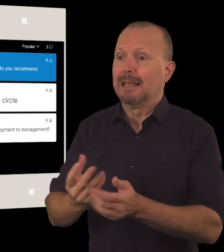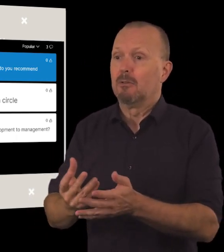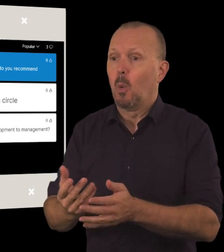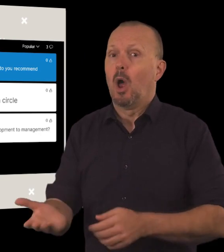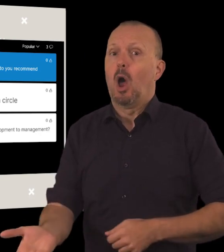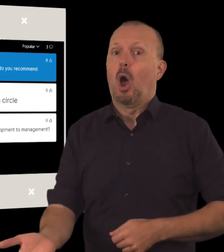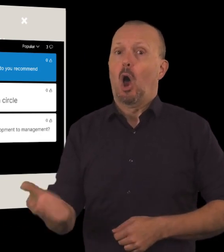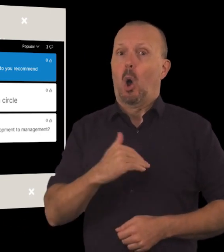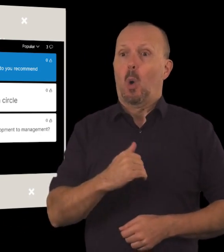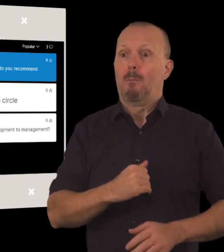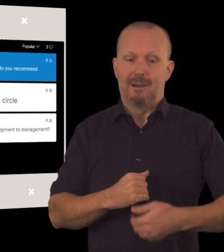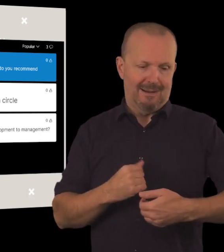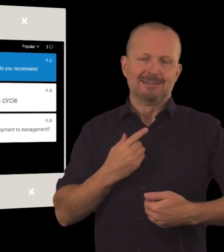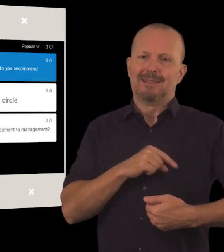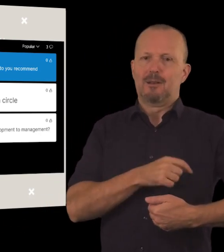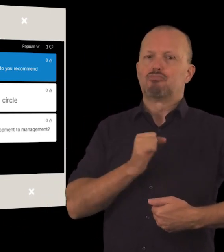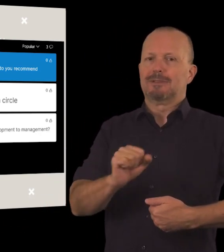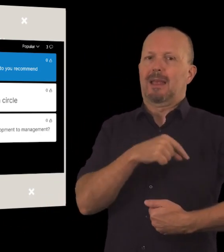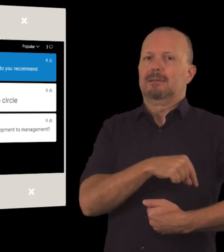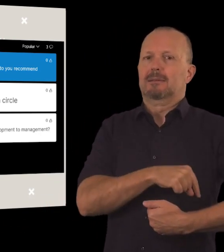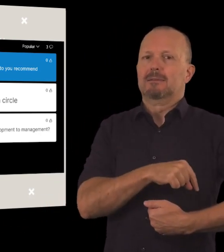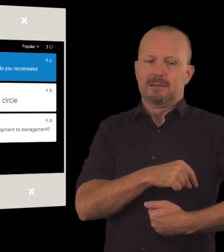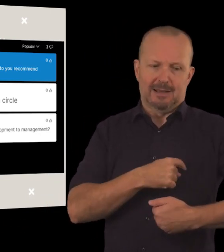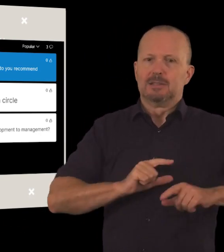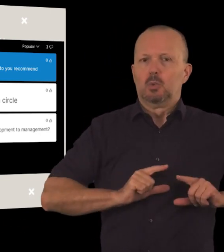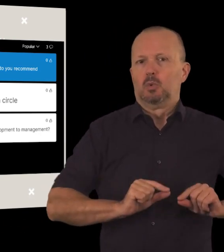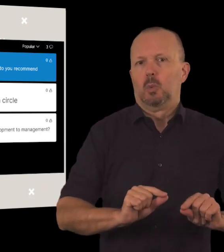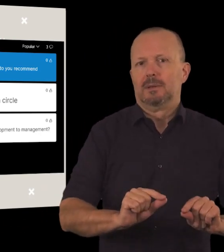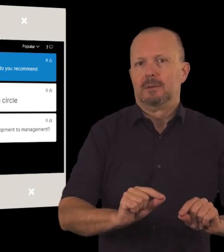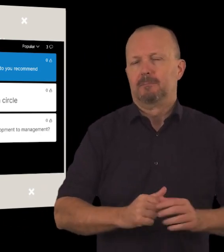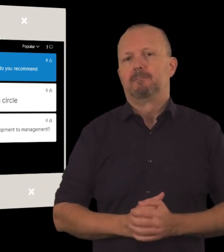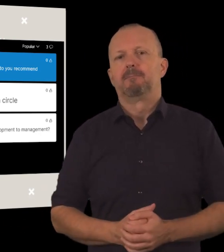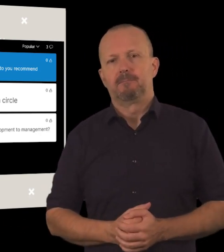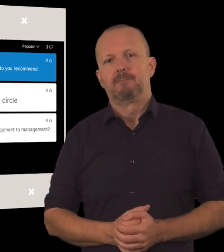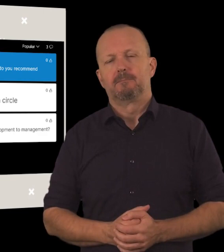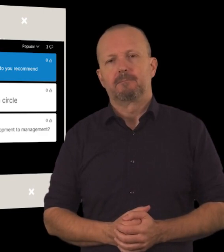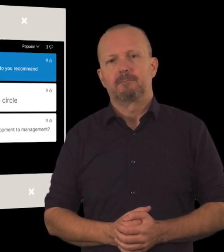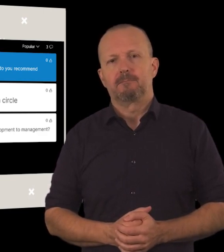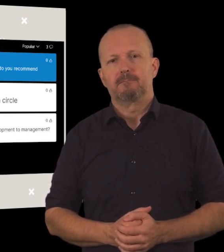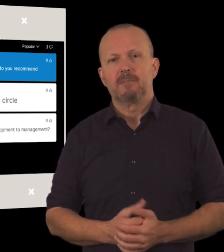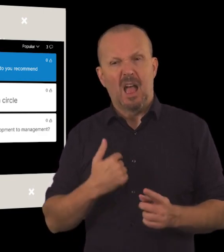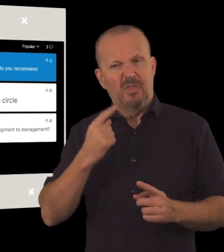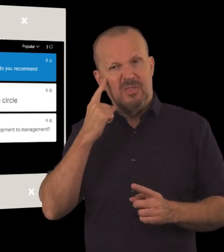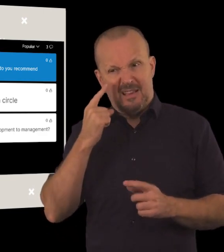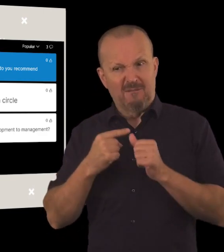Okay, I think I've answered this. I don't know if I'm answering these very well. I hope